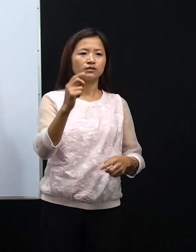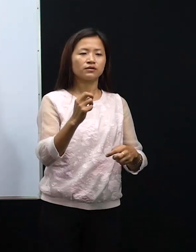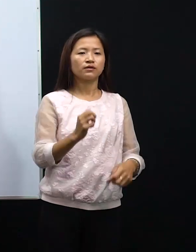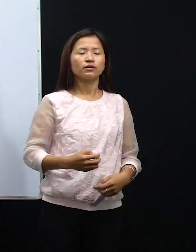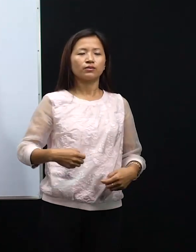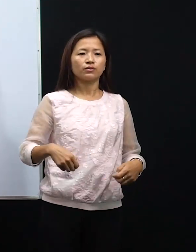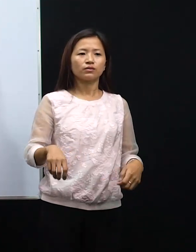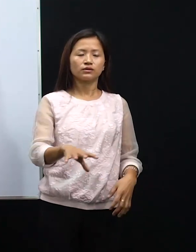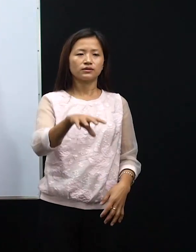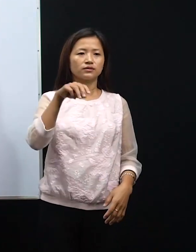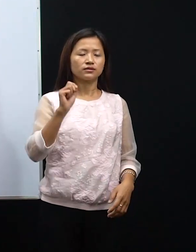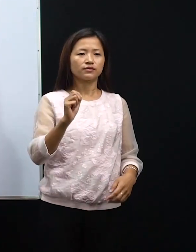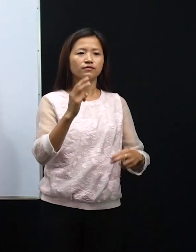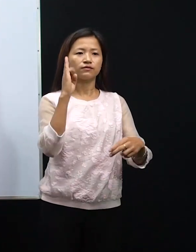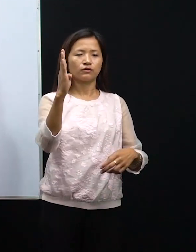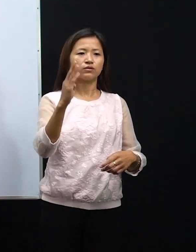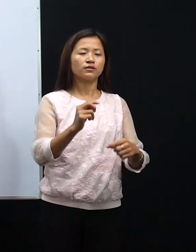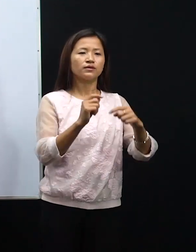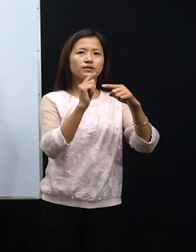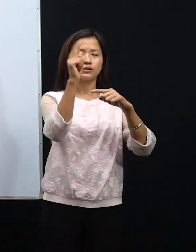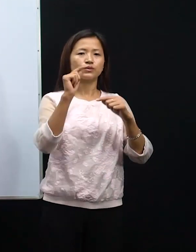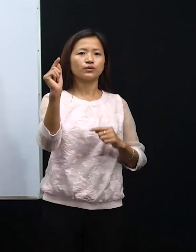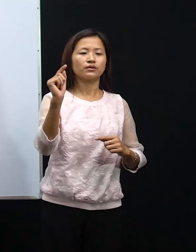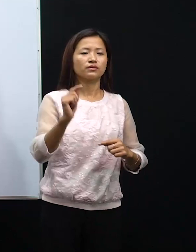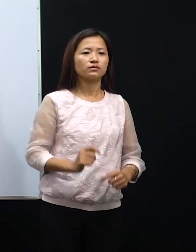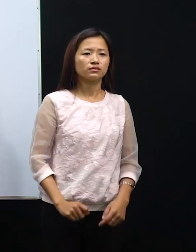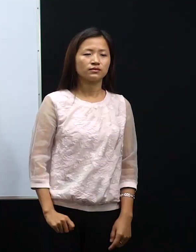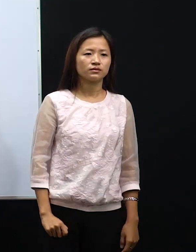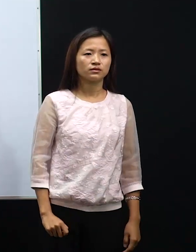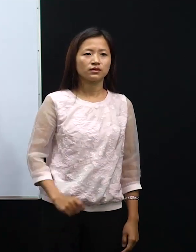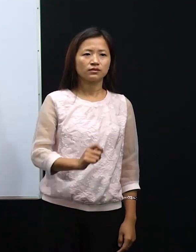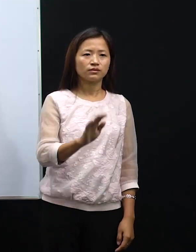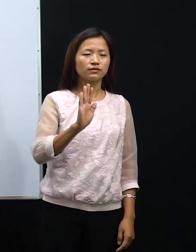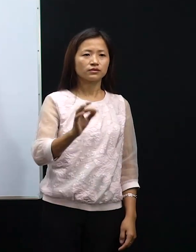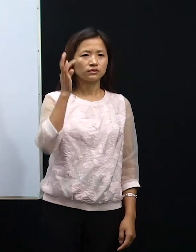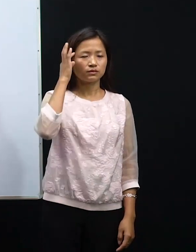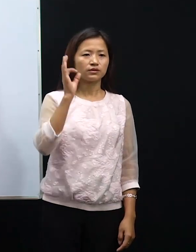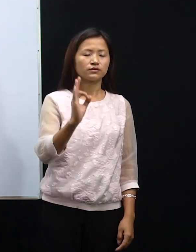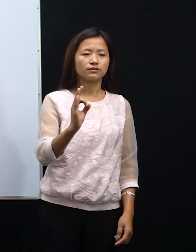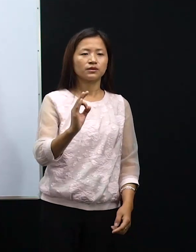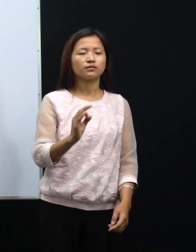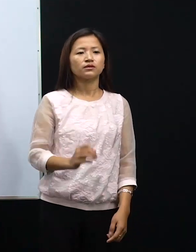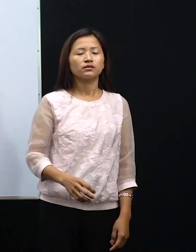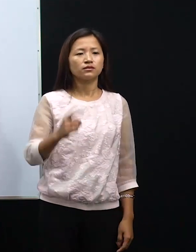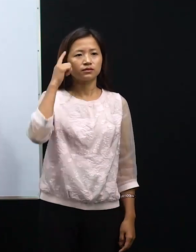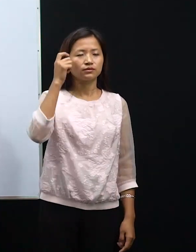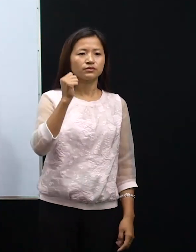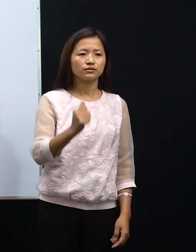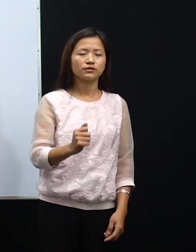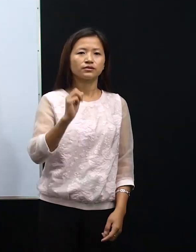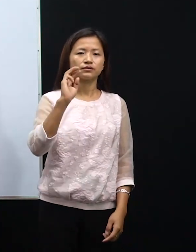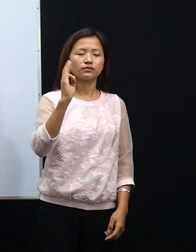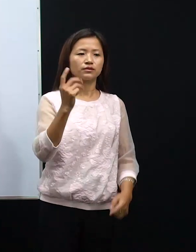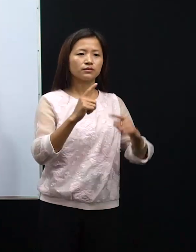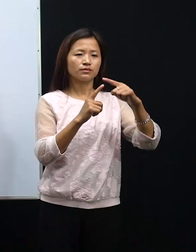4x squared. We can take any example. Alright, so you simply have to remember that trinomials have